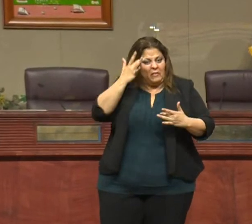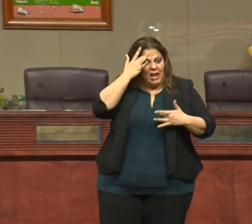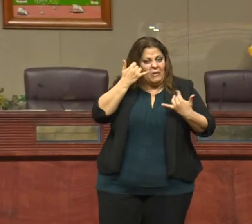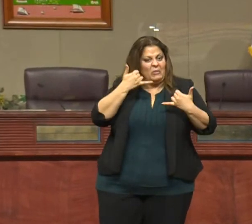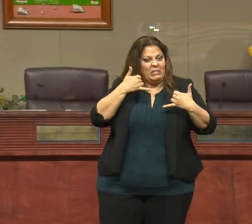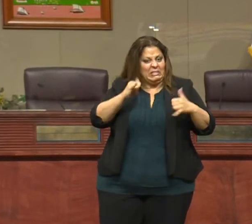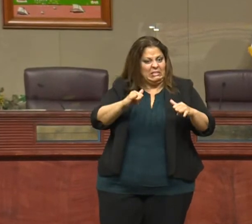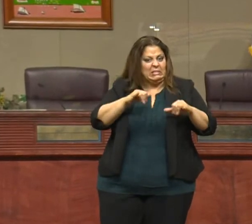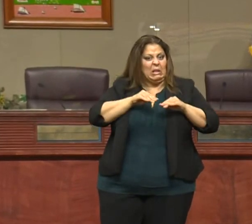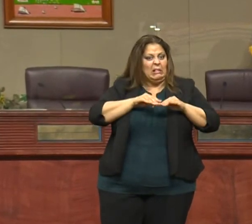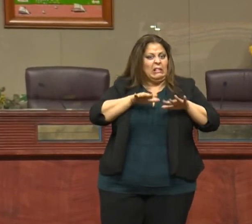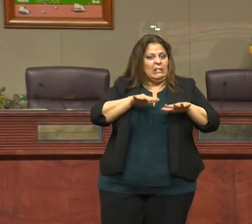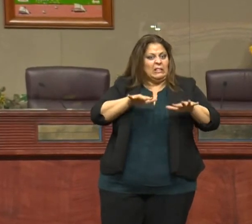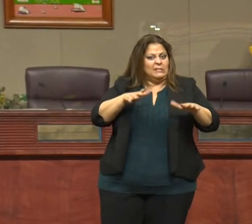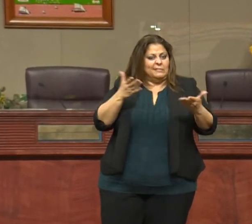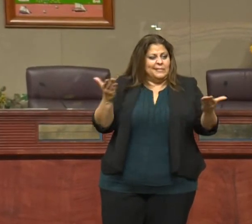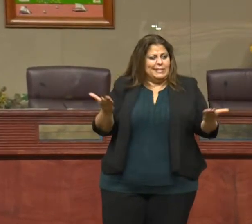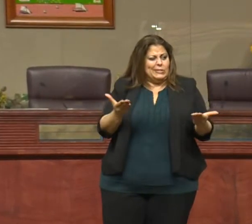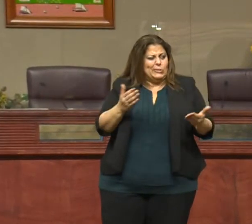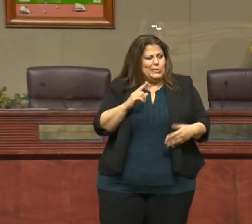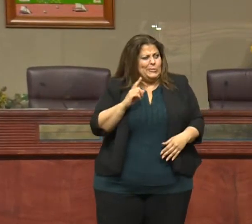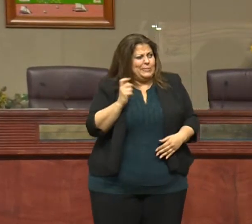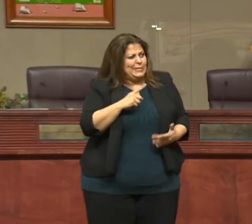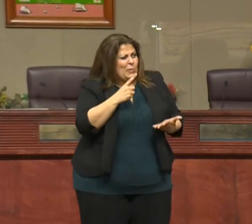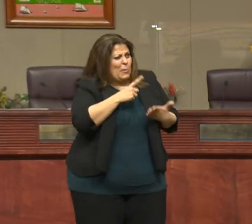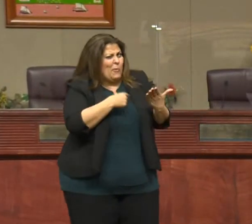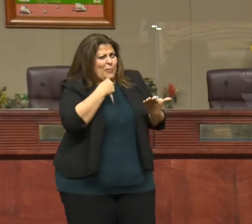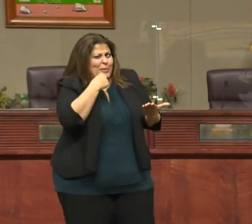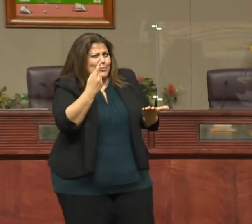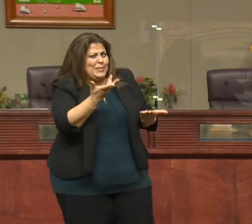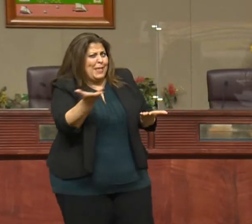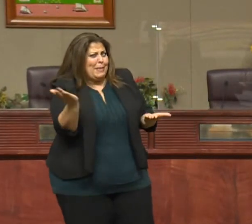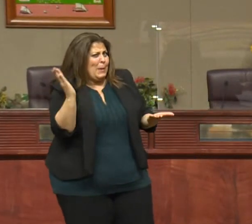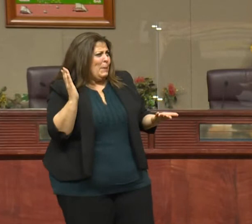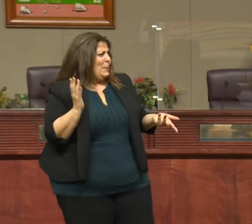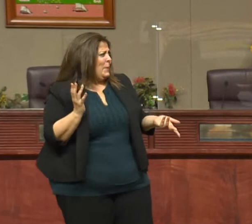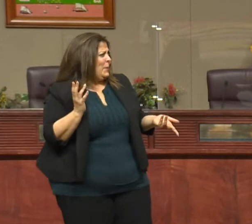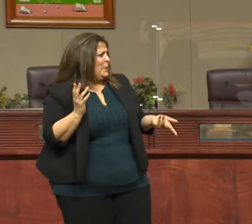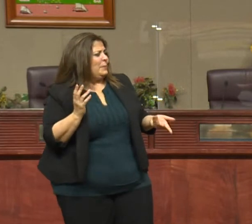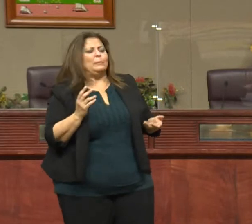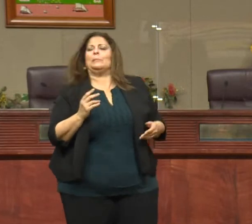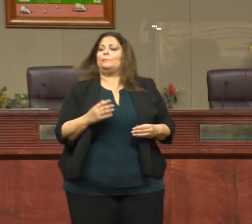community. What would you want the message to be on that front?